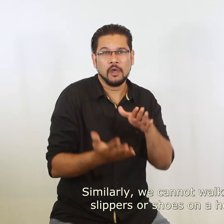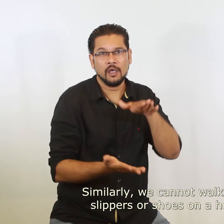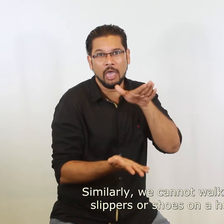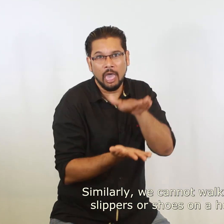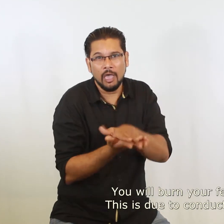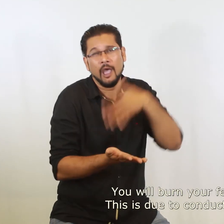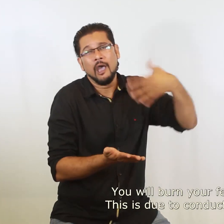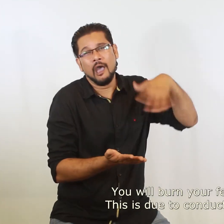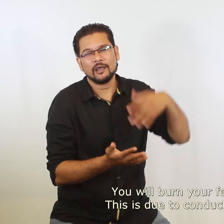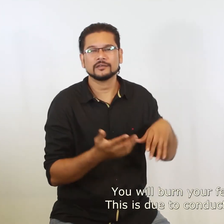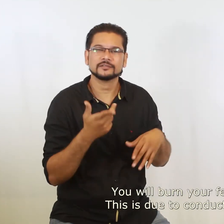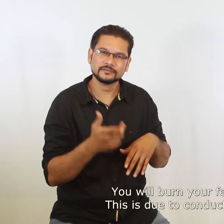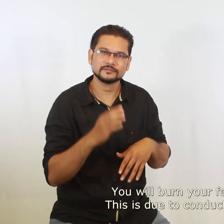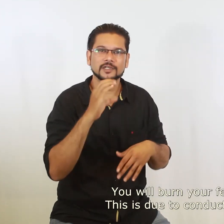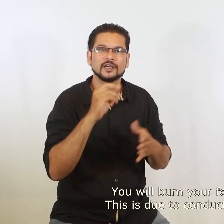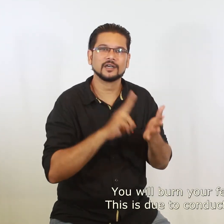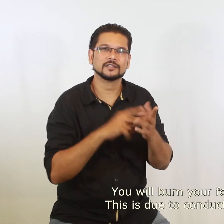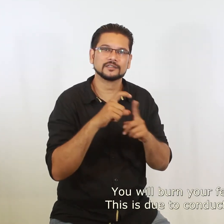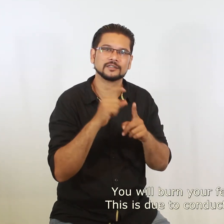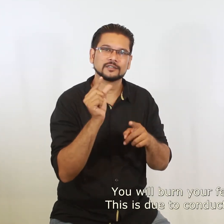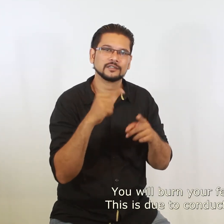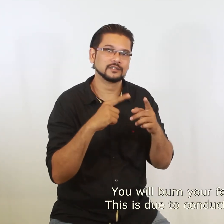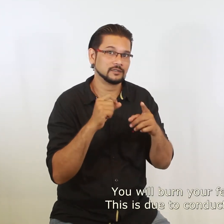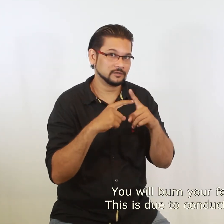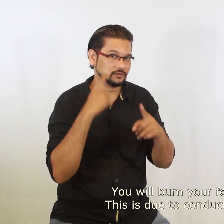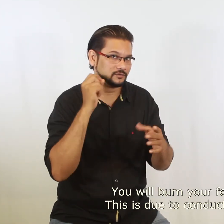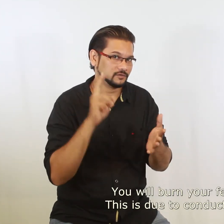You will burn your feet. This is due to conduction.